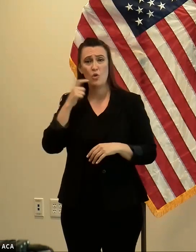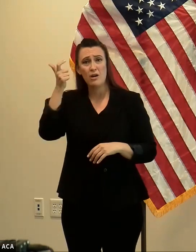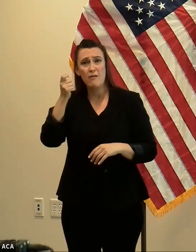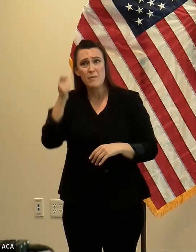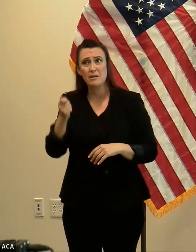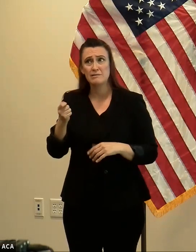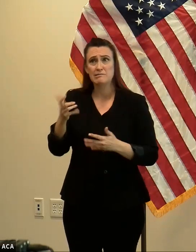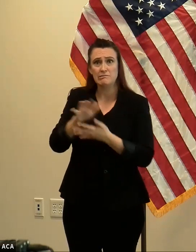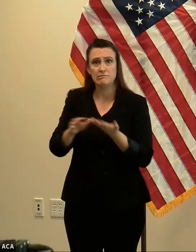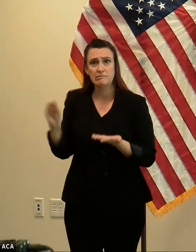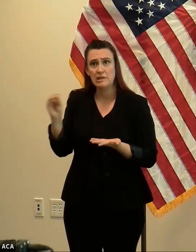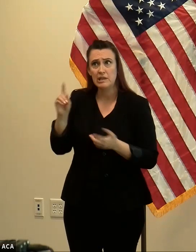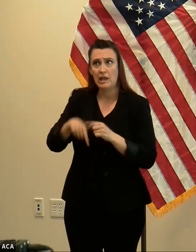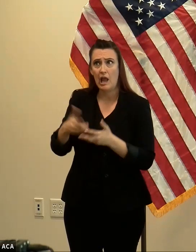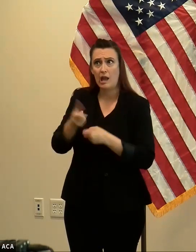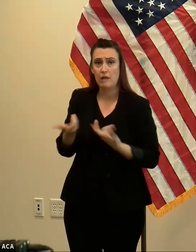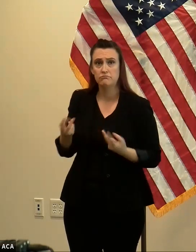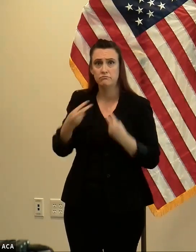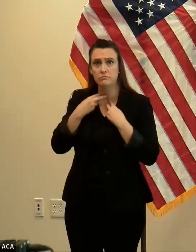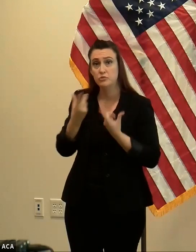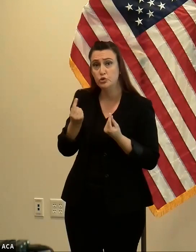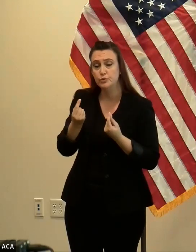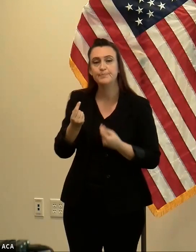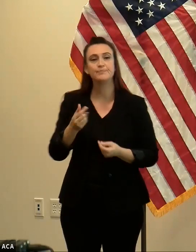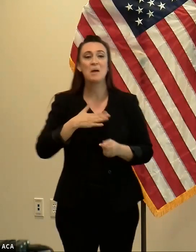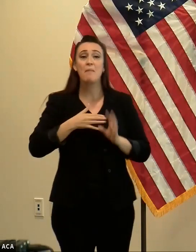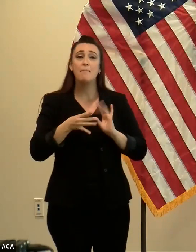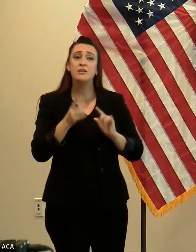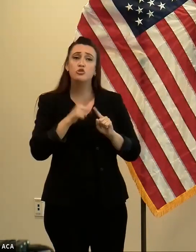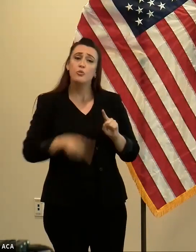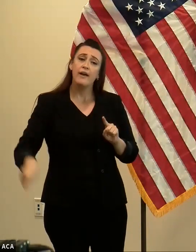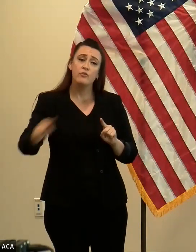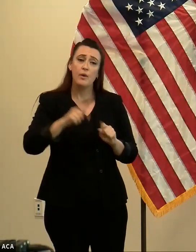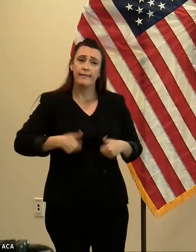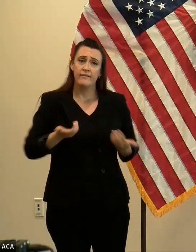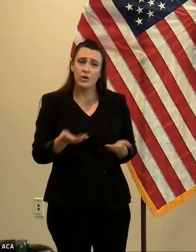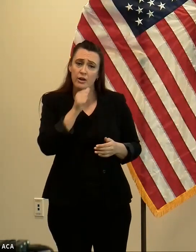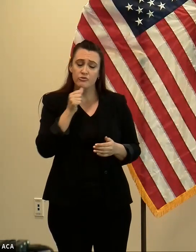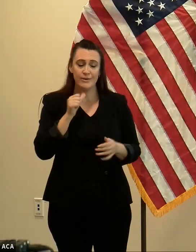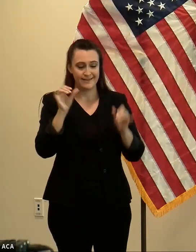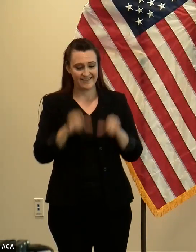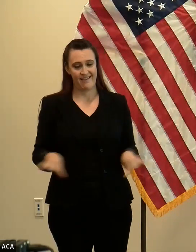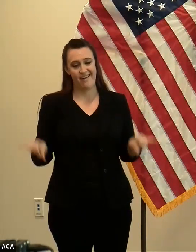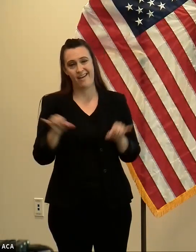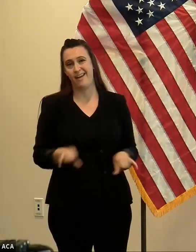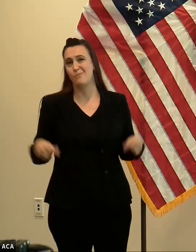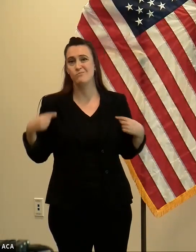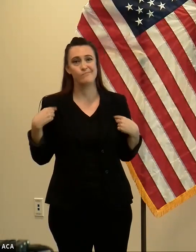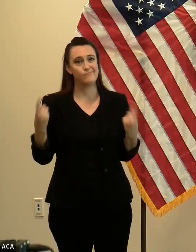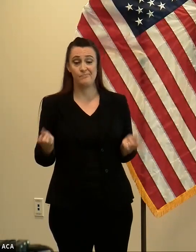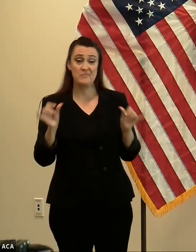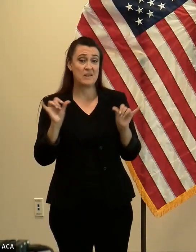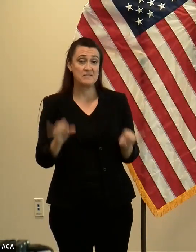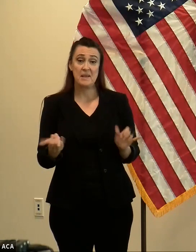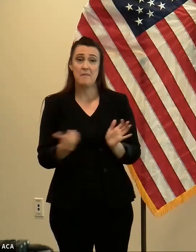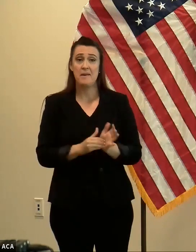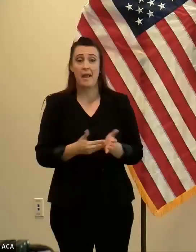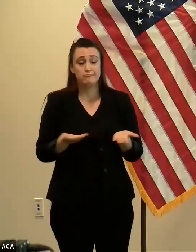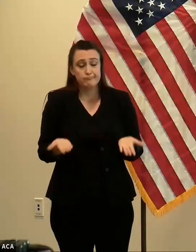You know, my message to everyone in Arizona has been the same consistently since